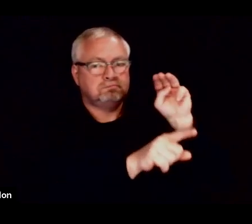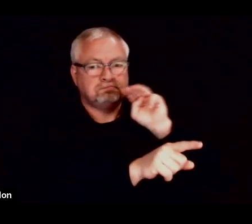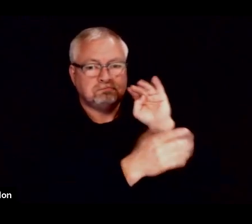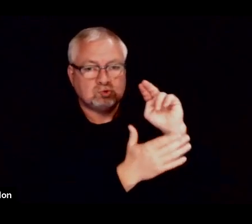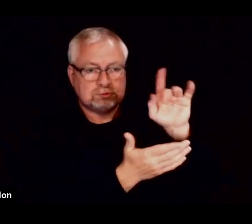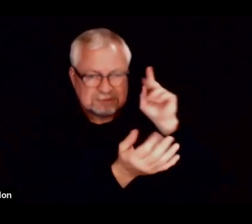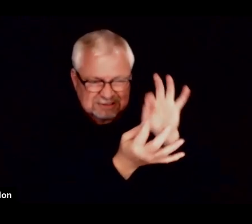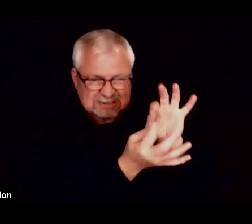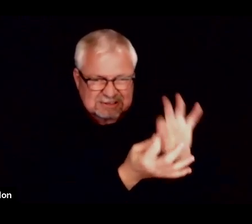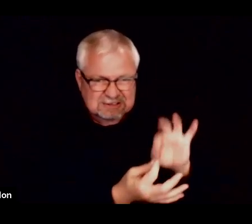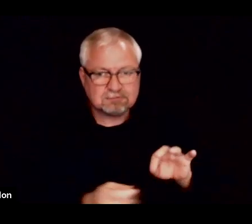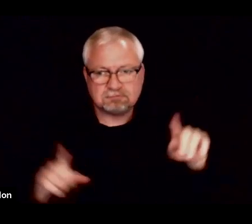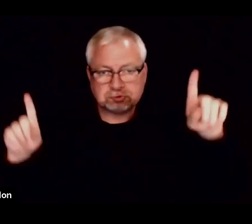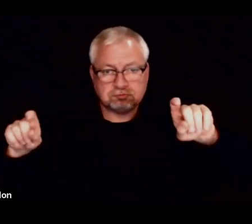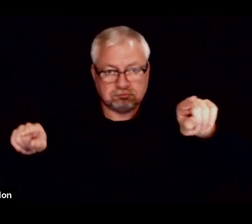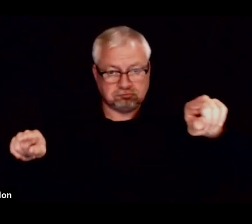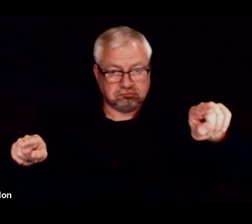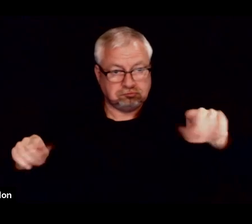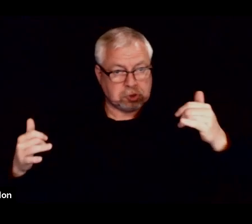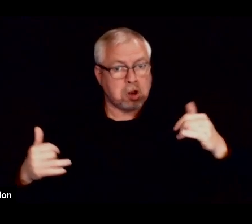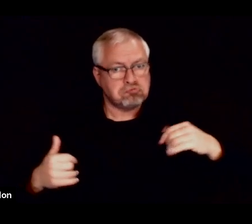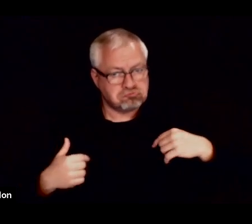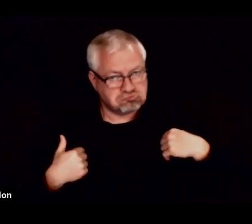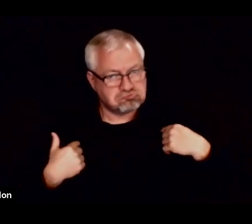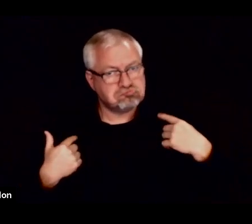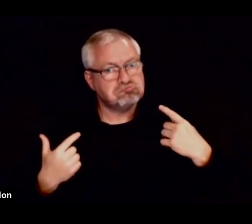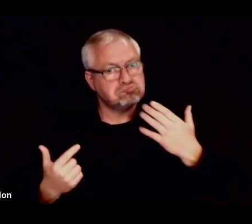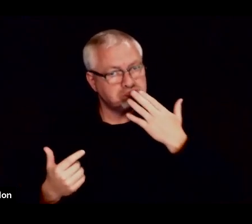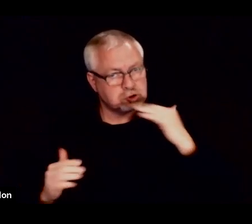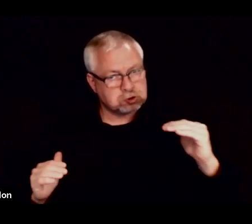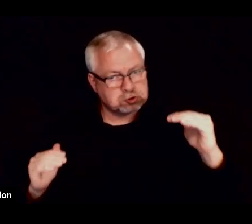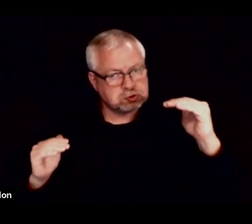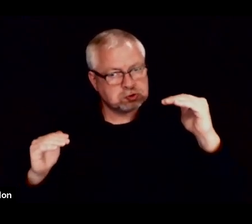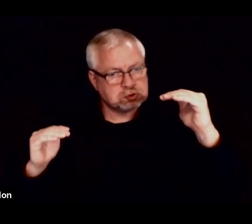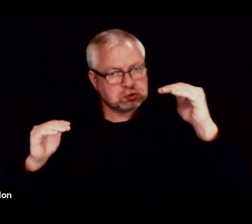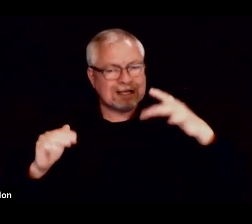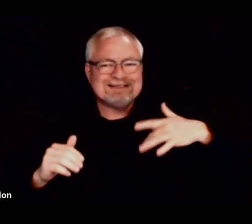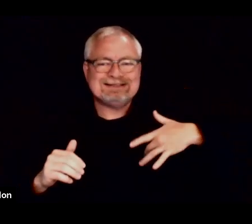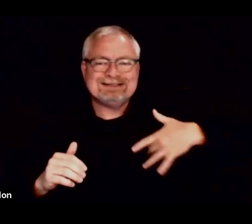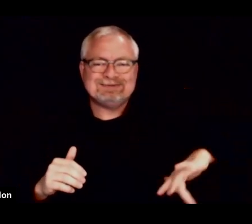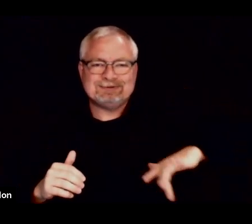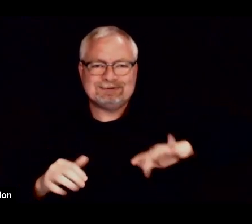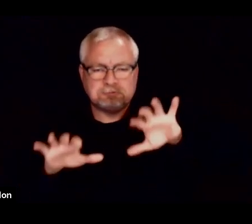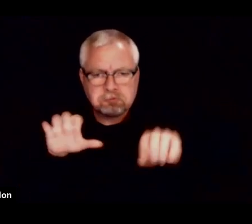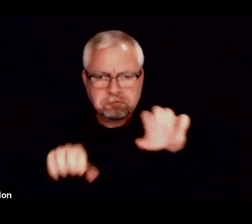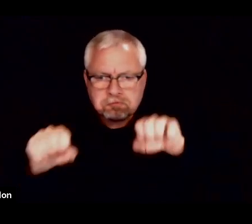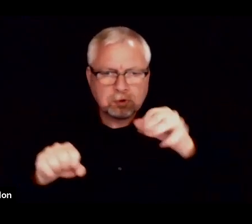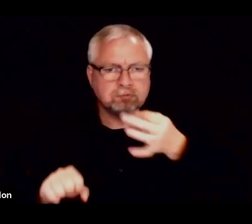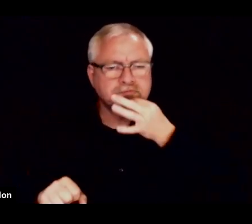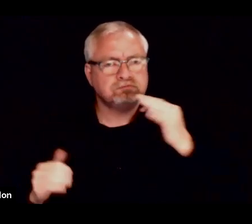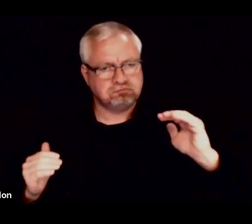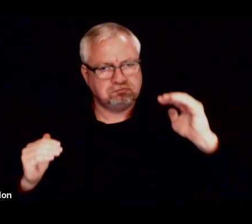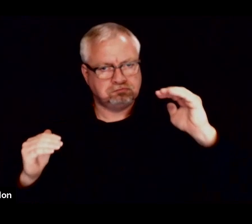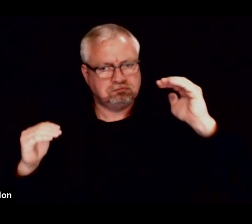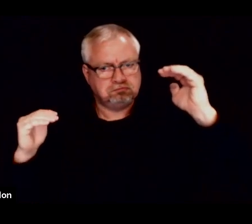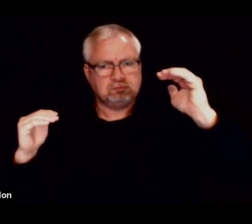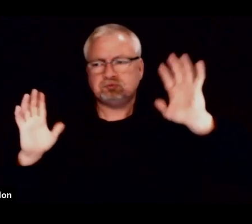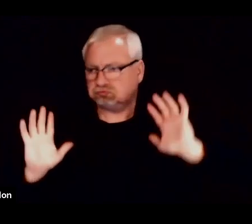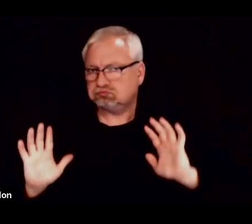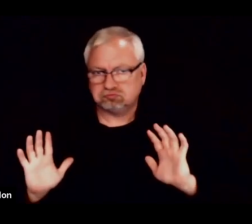specificity. We are considering a number of studies